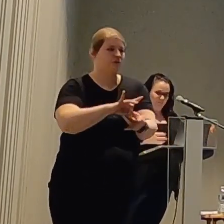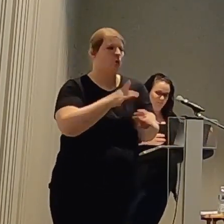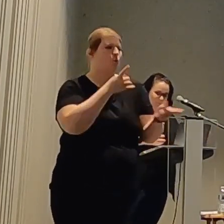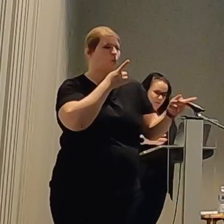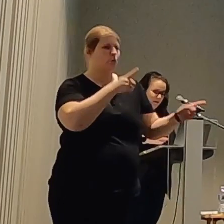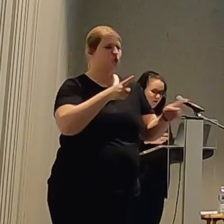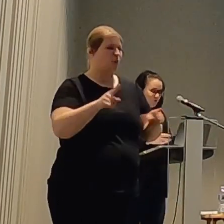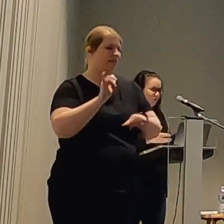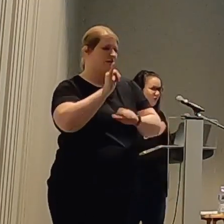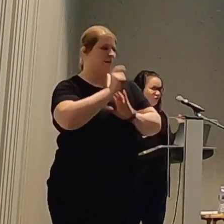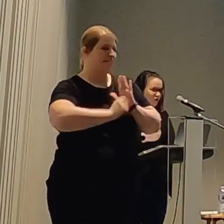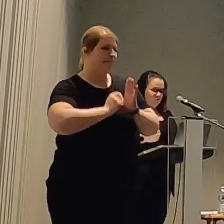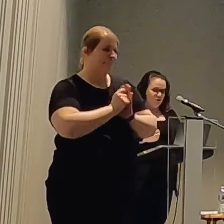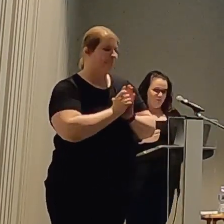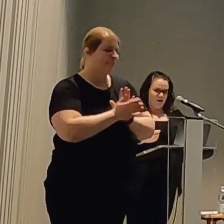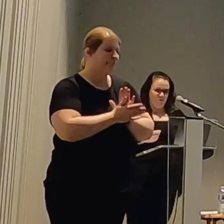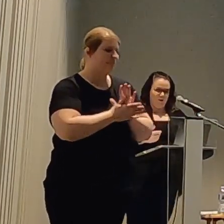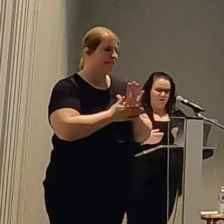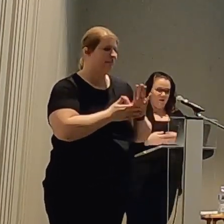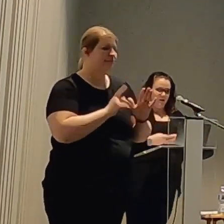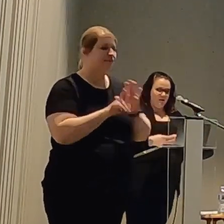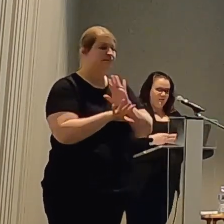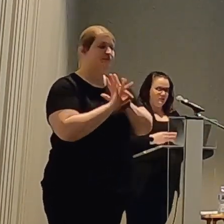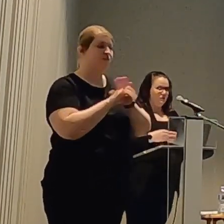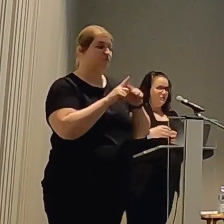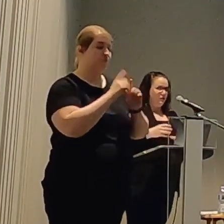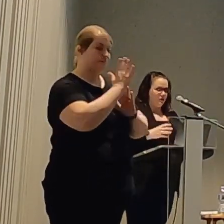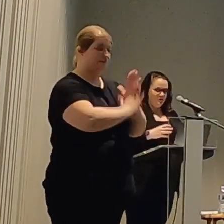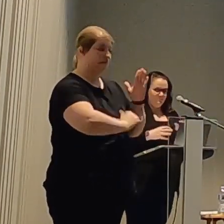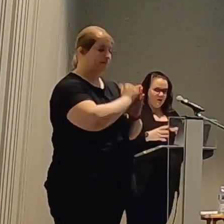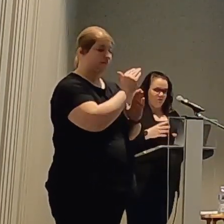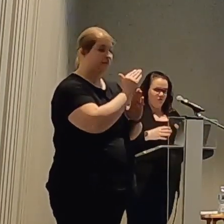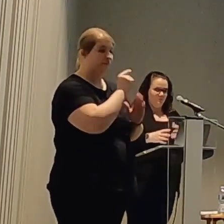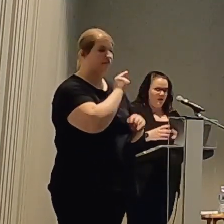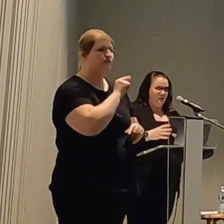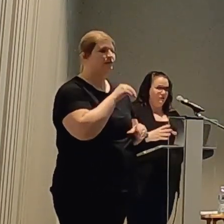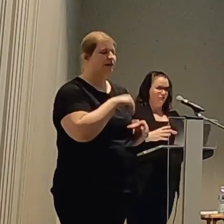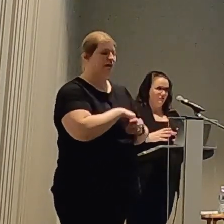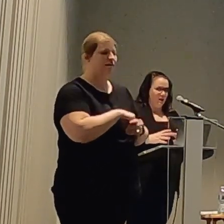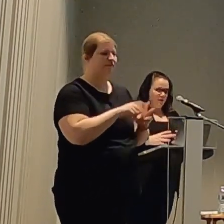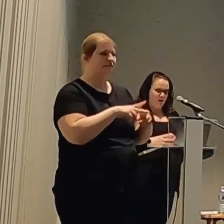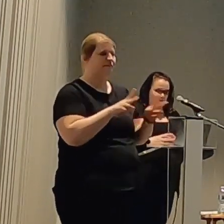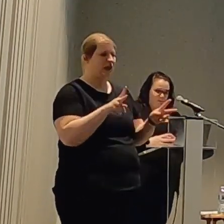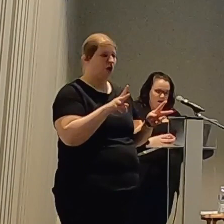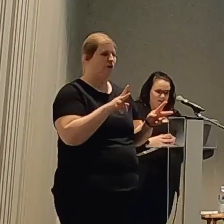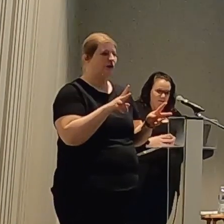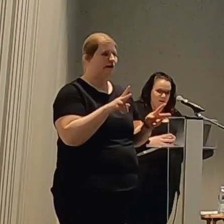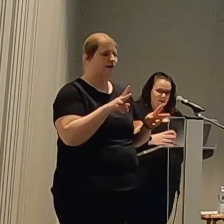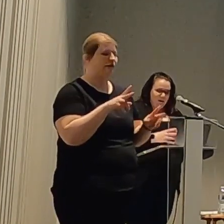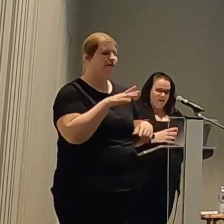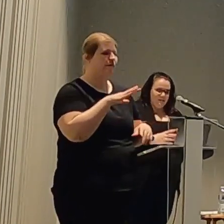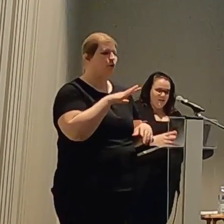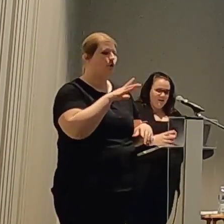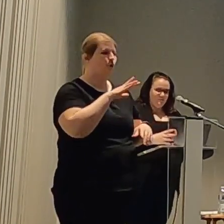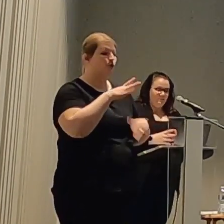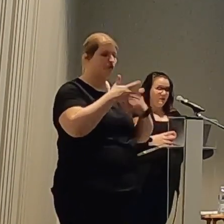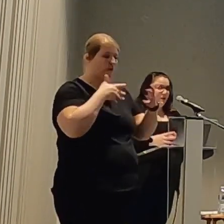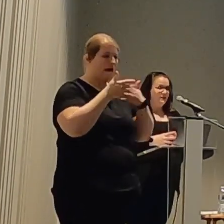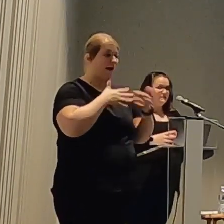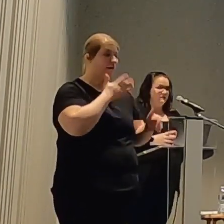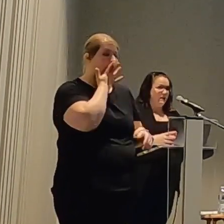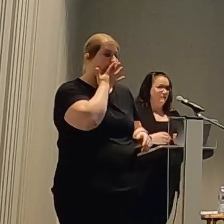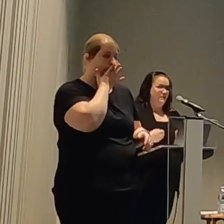the time. So he chose to paint Guernica in this stark monochromatic gray color palette. And he did